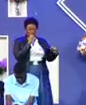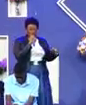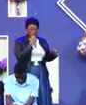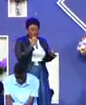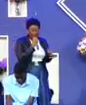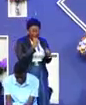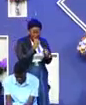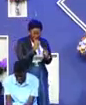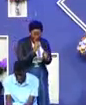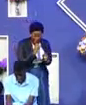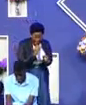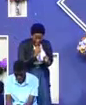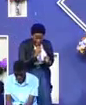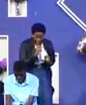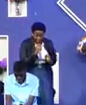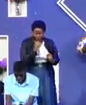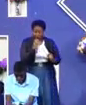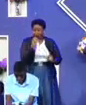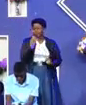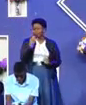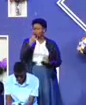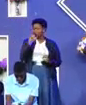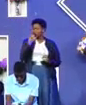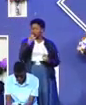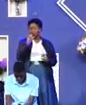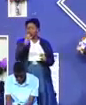gino giweweze